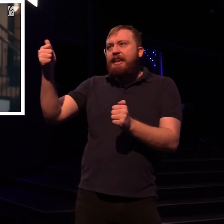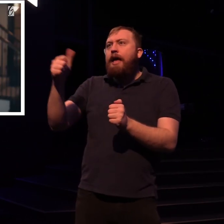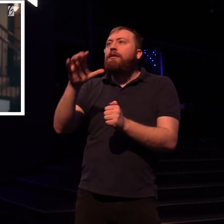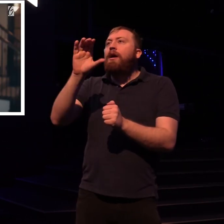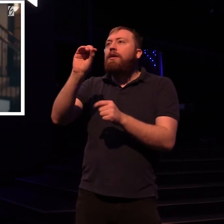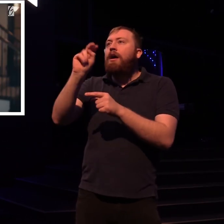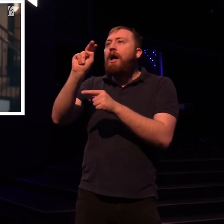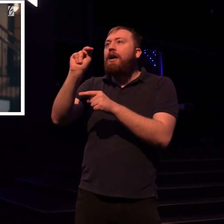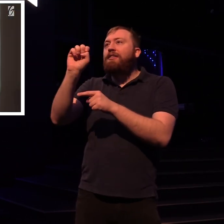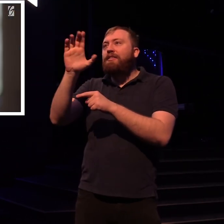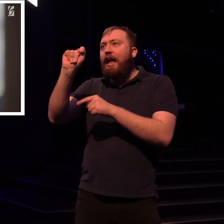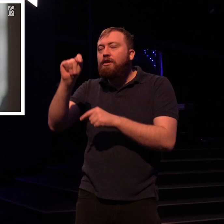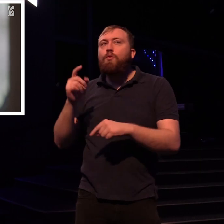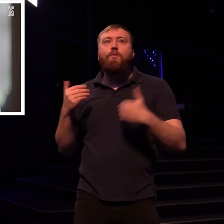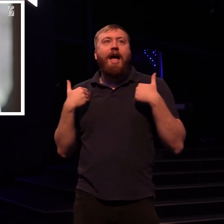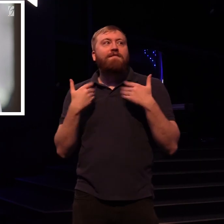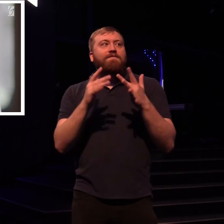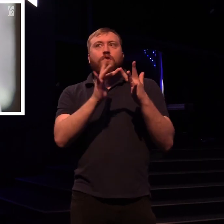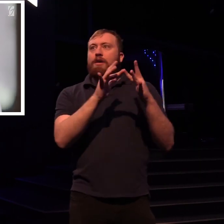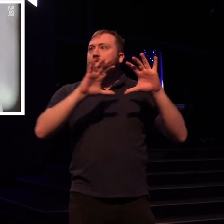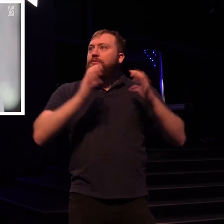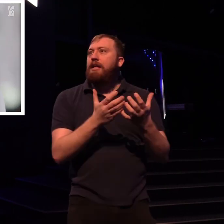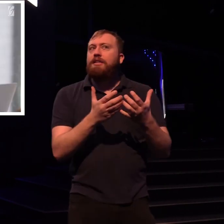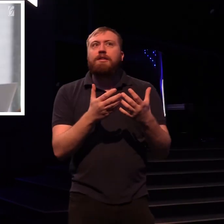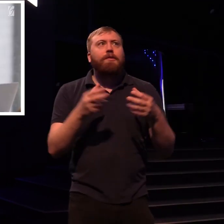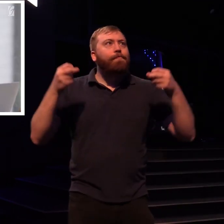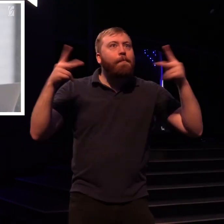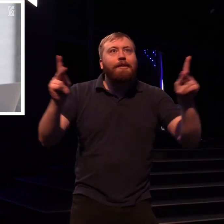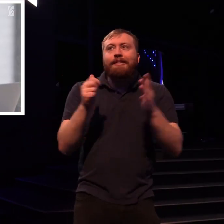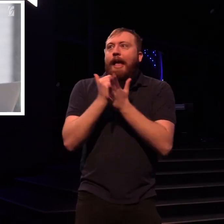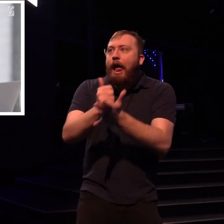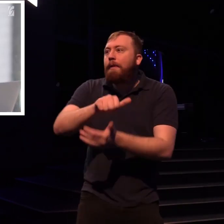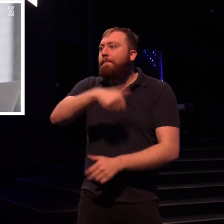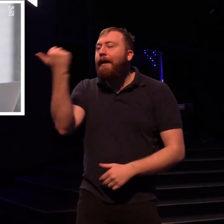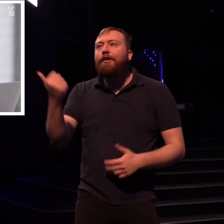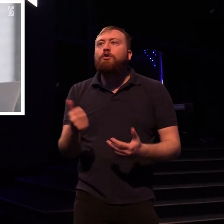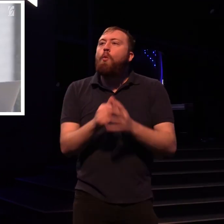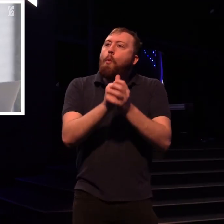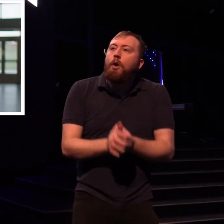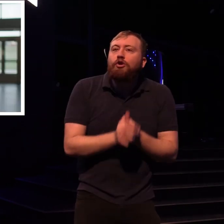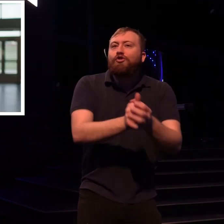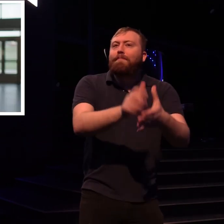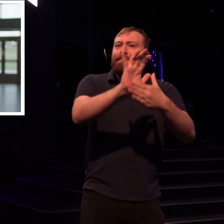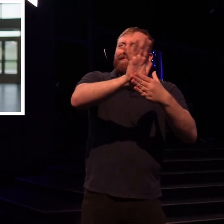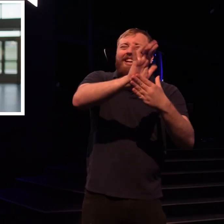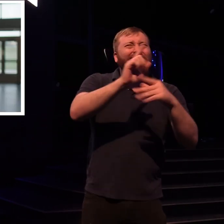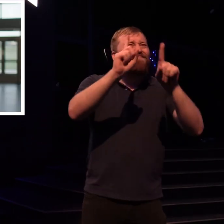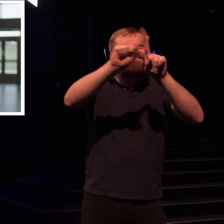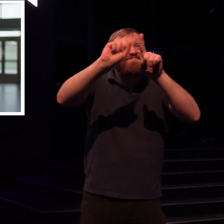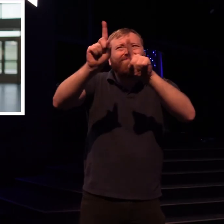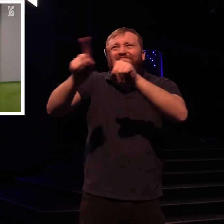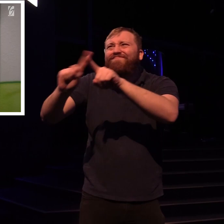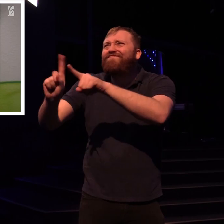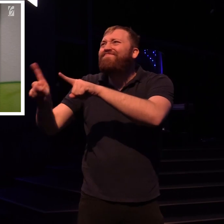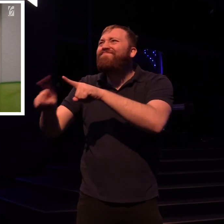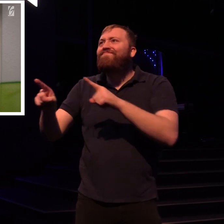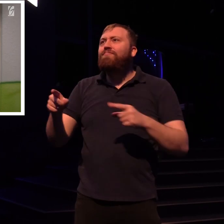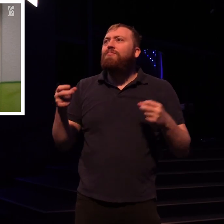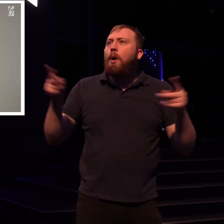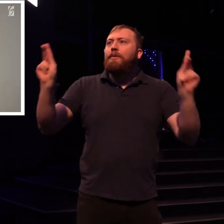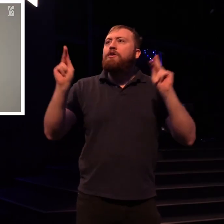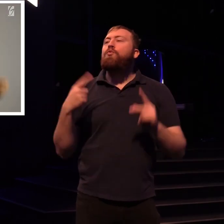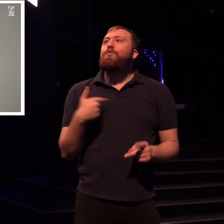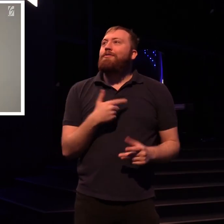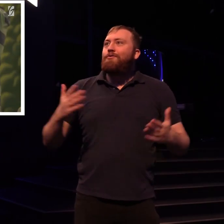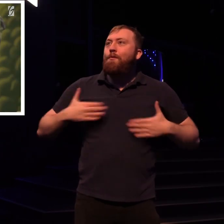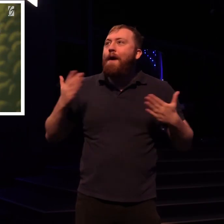also have online classes, ways you can help others, worship videos, and other information available. We're so excited to share that in-person